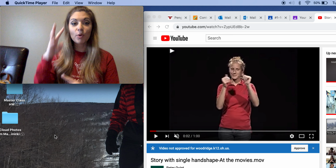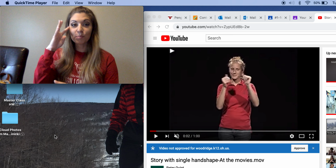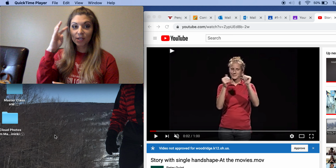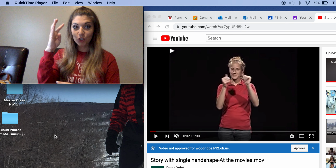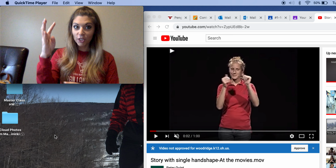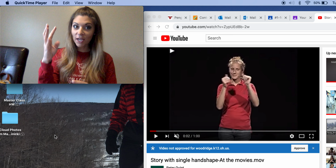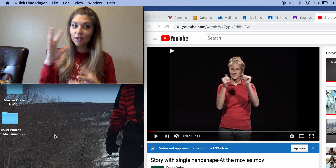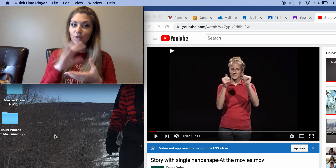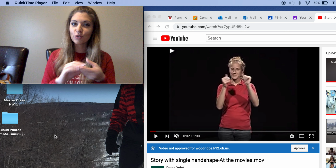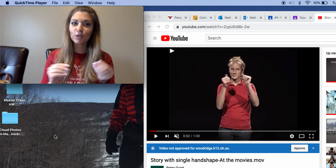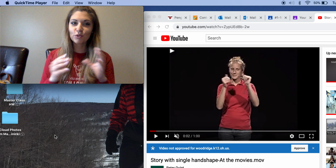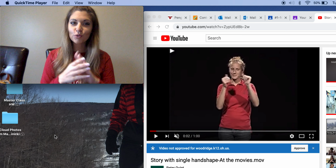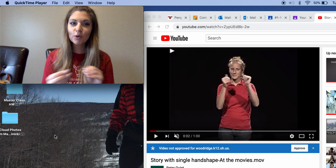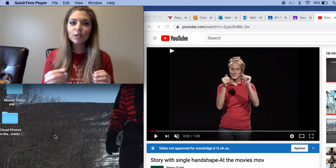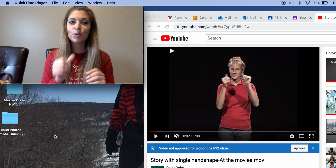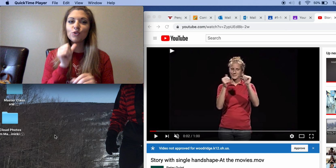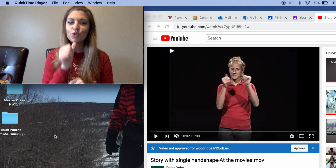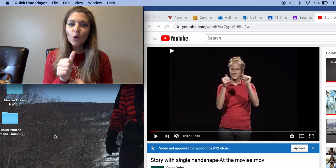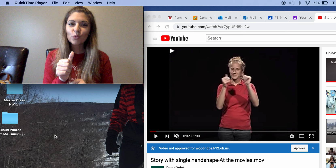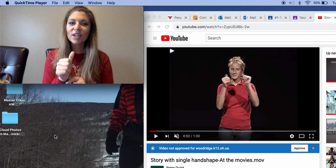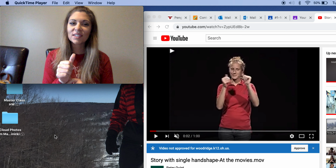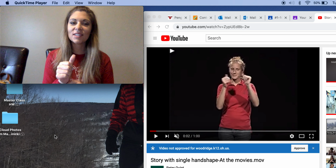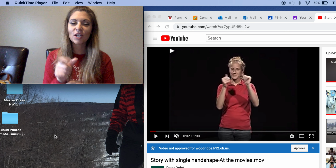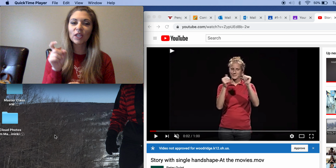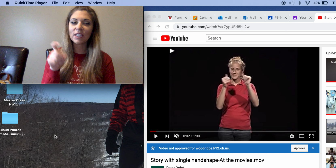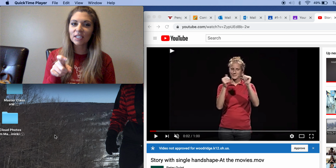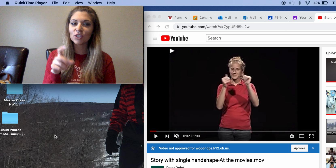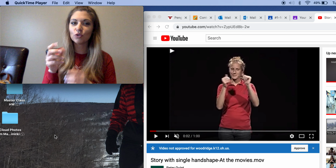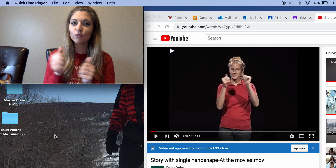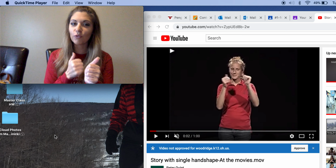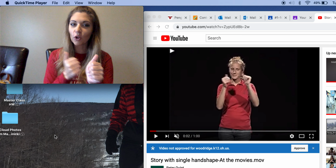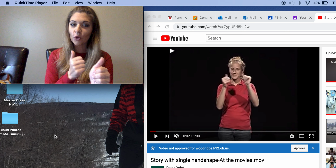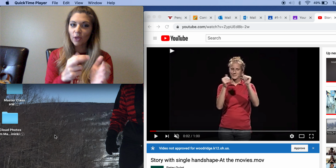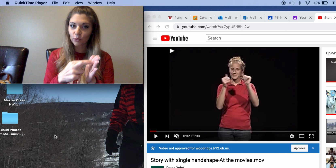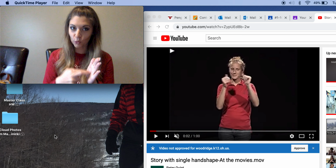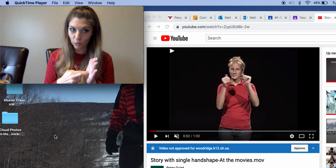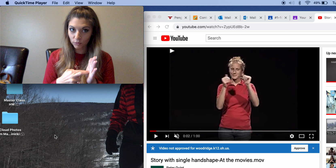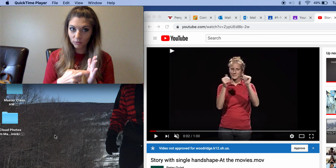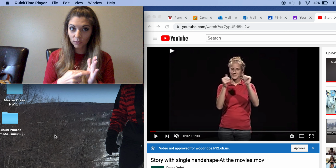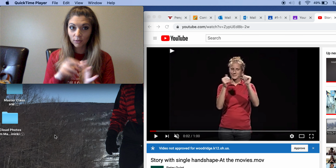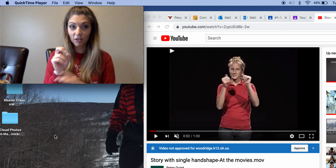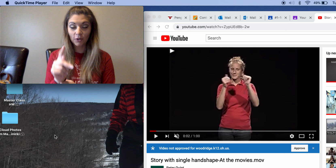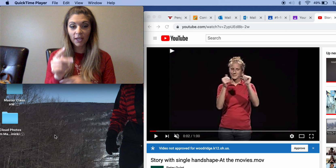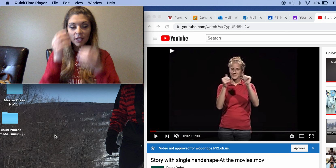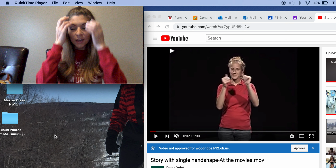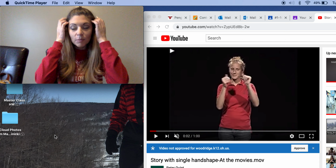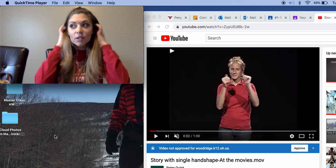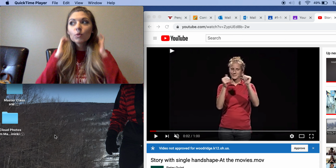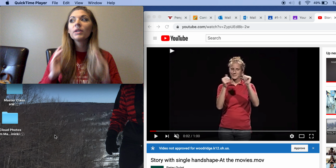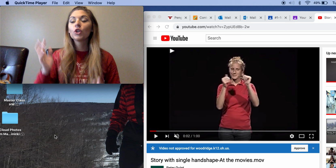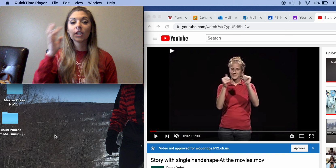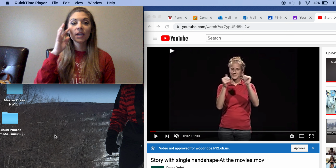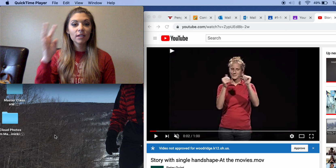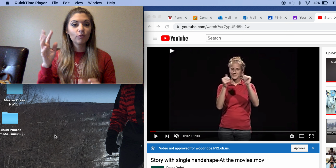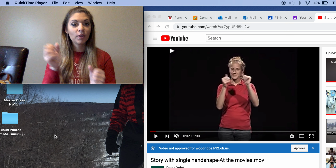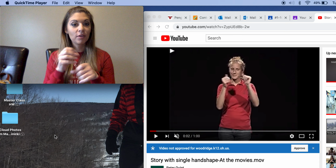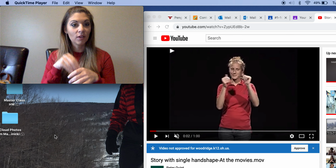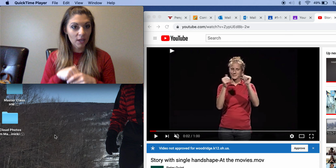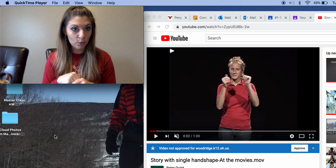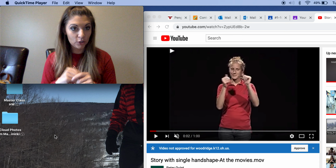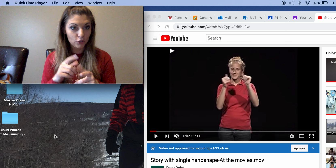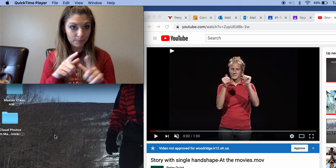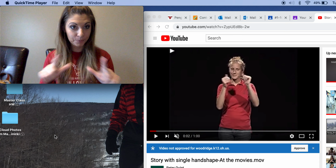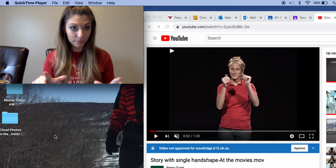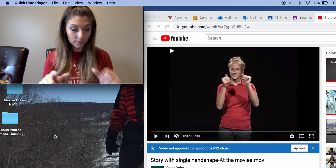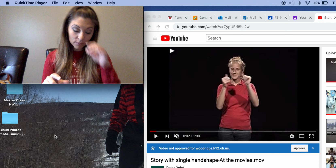But when we're being creative and using stories, we don't necessarily need to follow that rule. Okay? Because we're being creative within